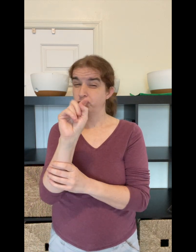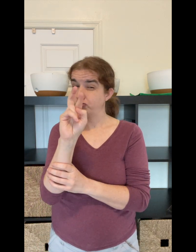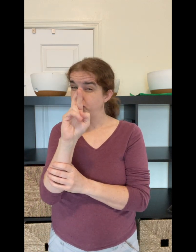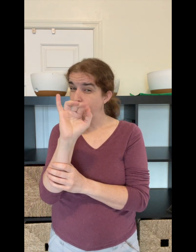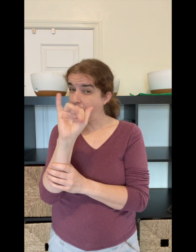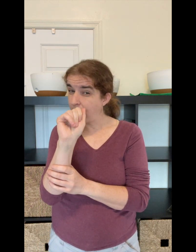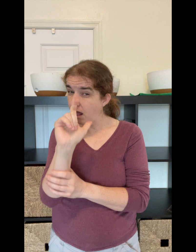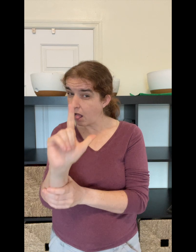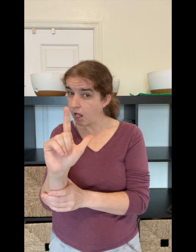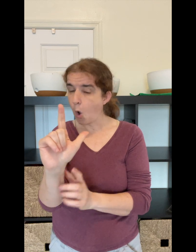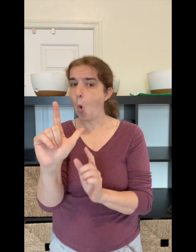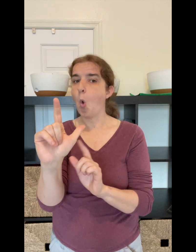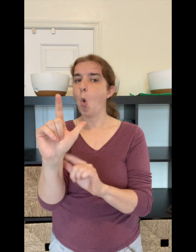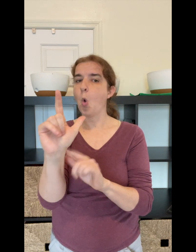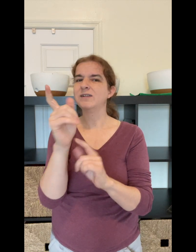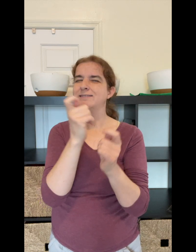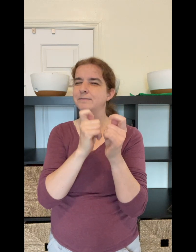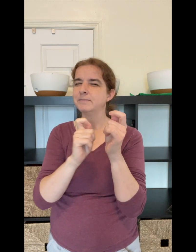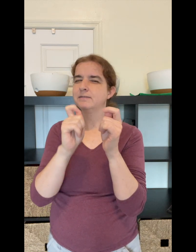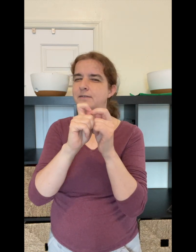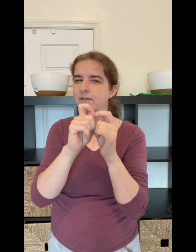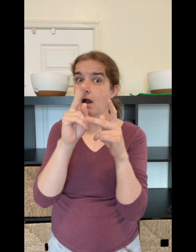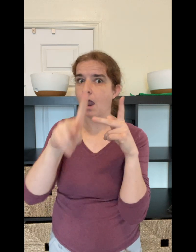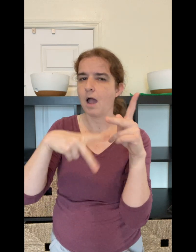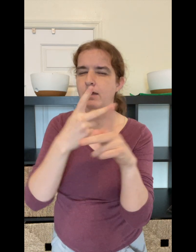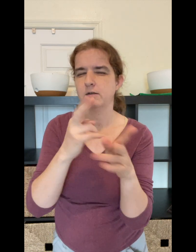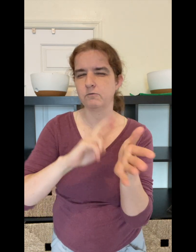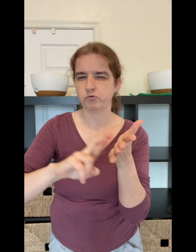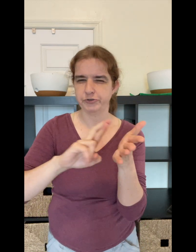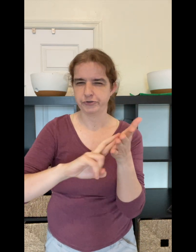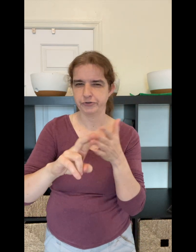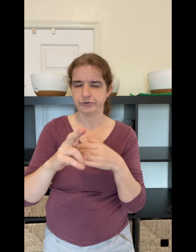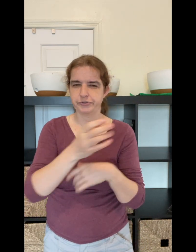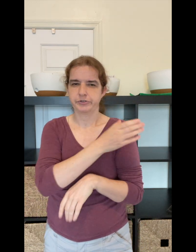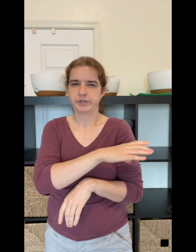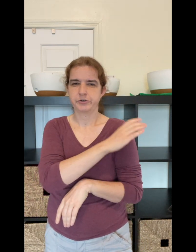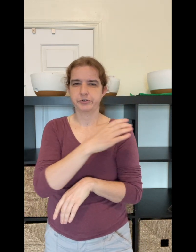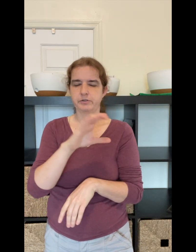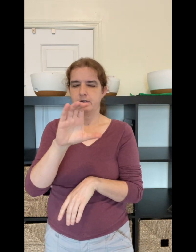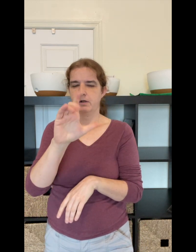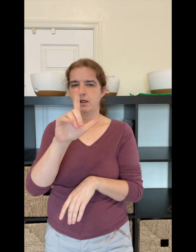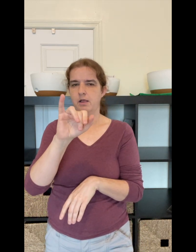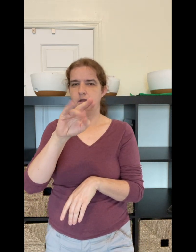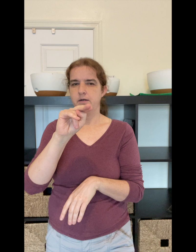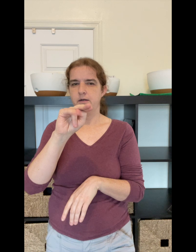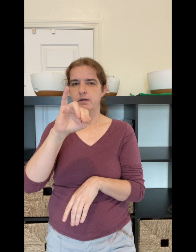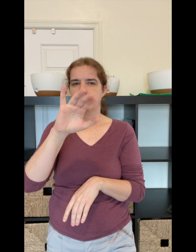Clinical trial. Oh, that's a specific kind of research, a clinical